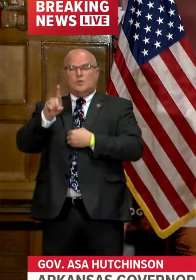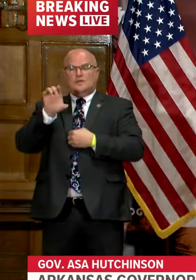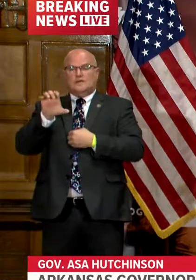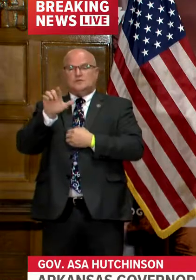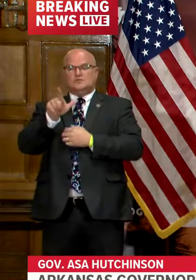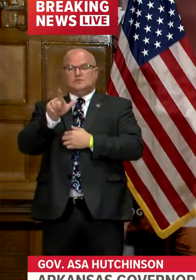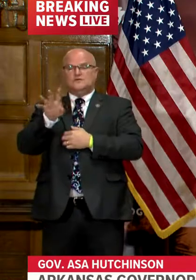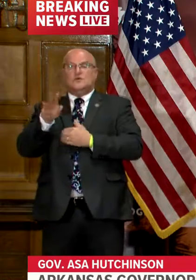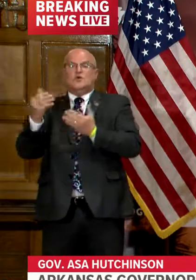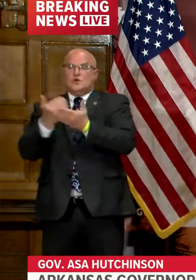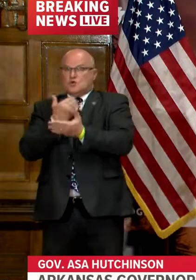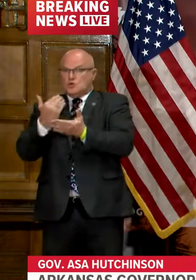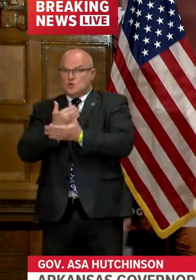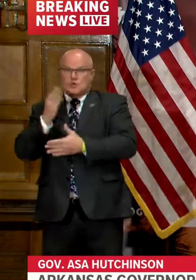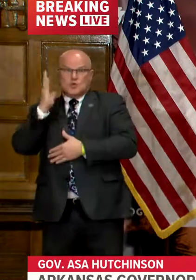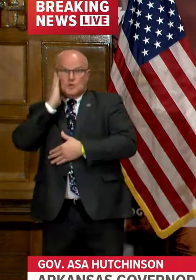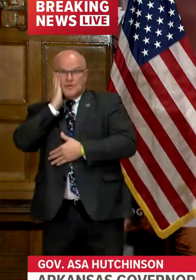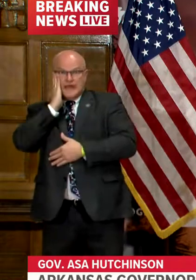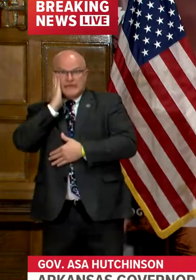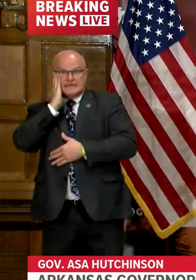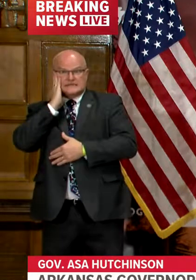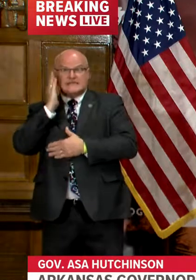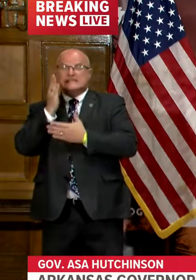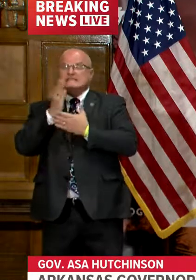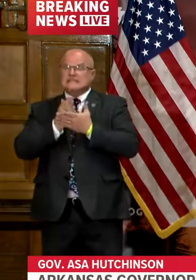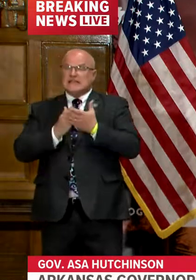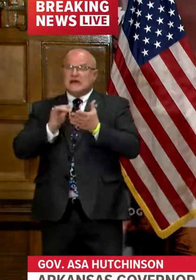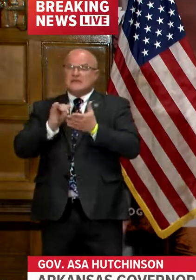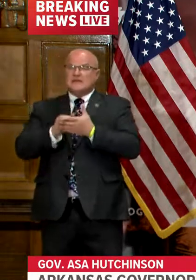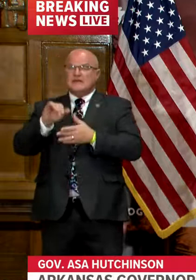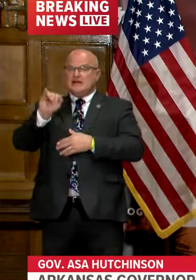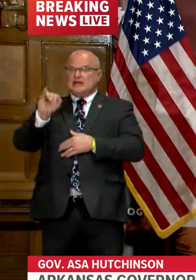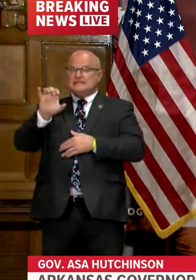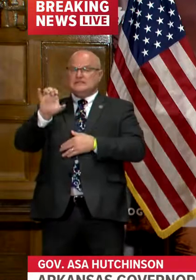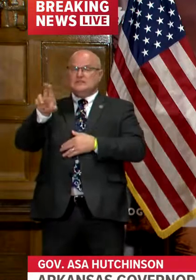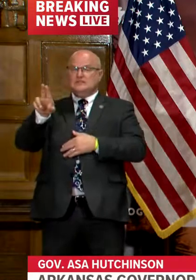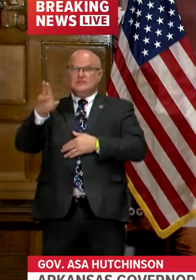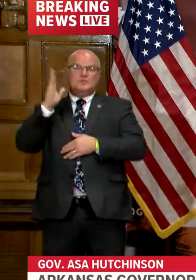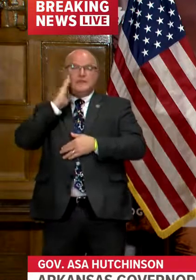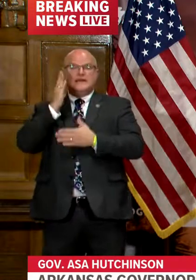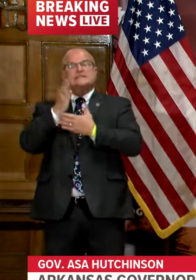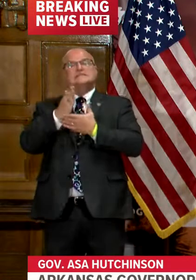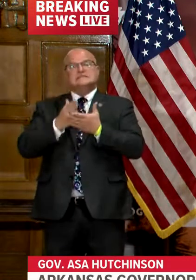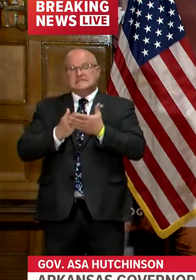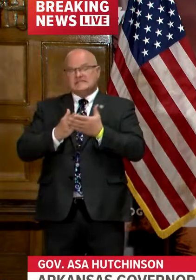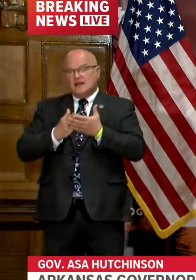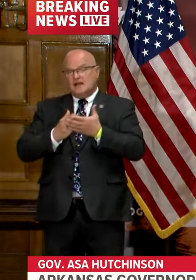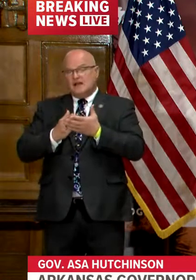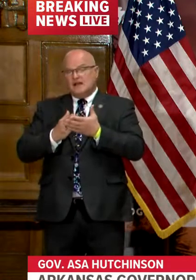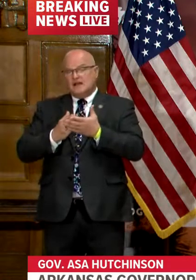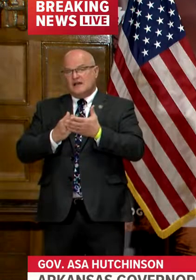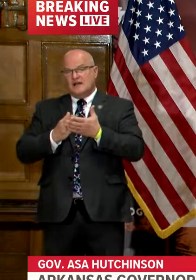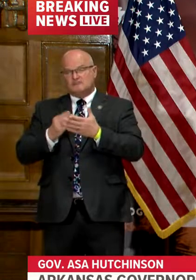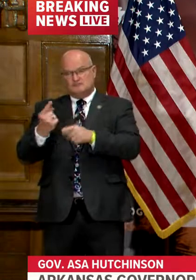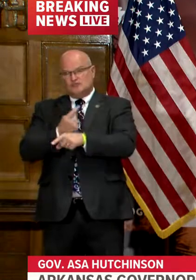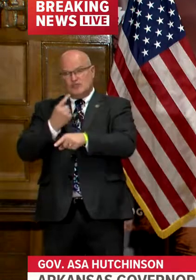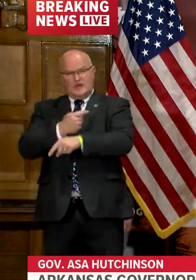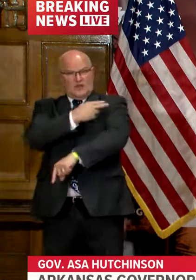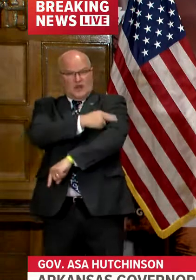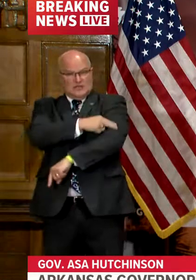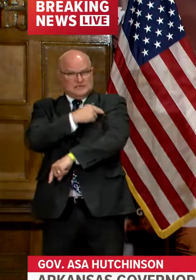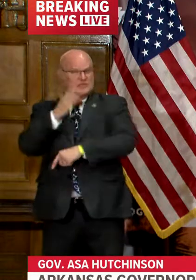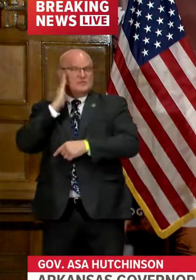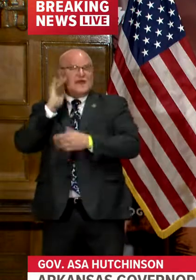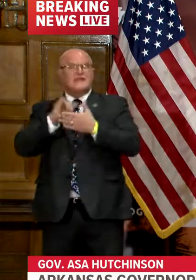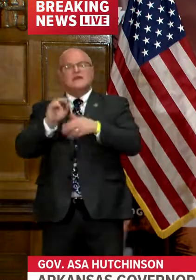124 new beds. Some of those will be ICU beds, some of those will be regular hospital